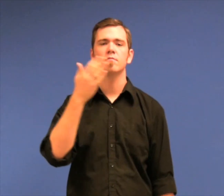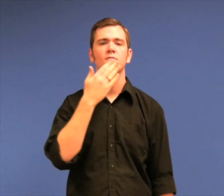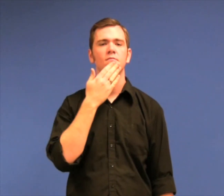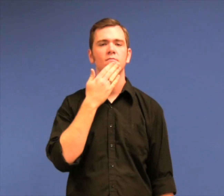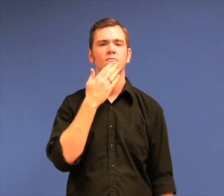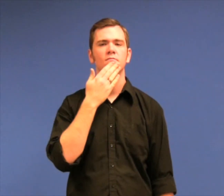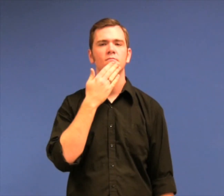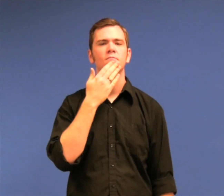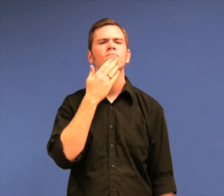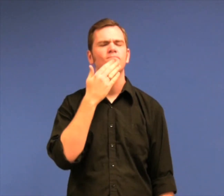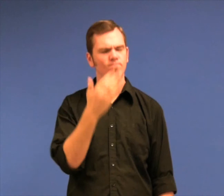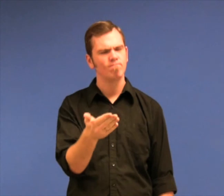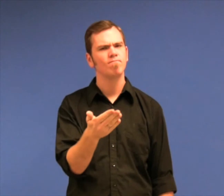And it's thank you.